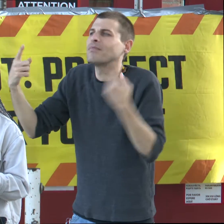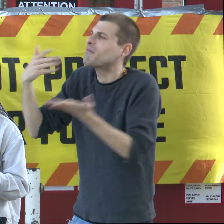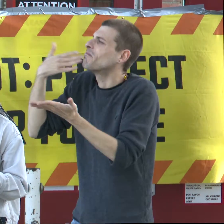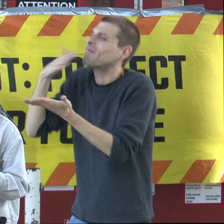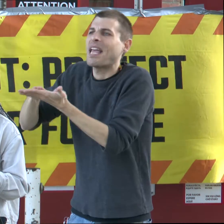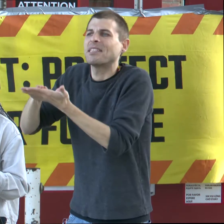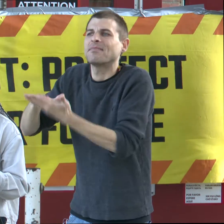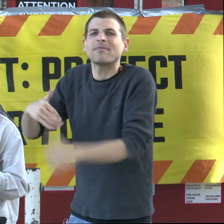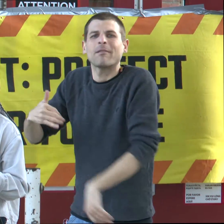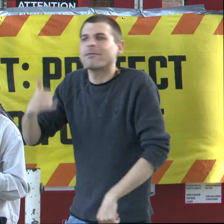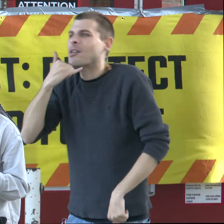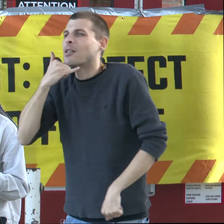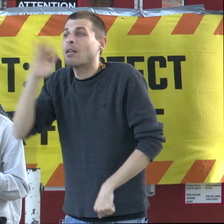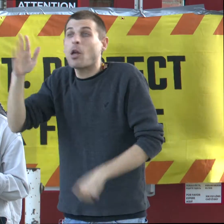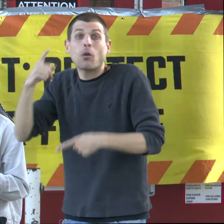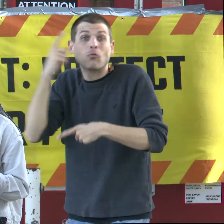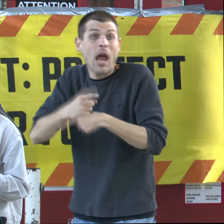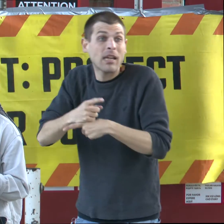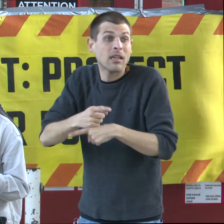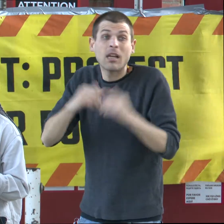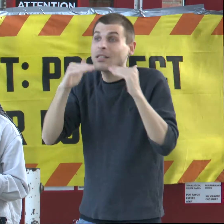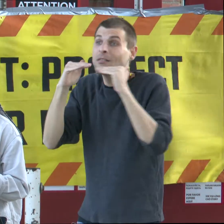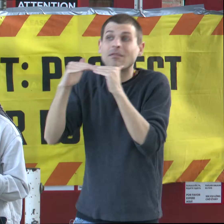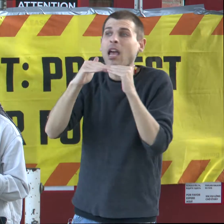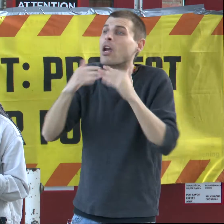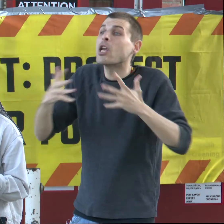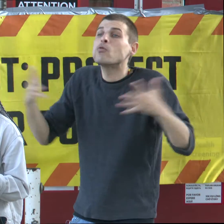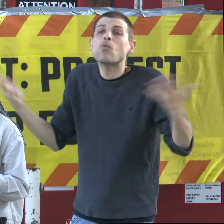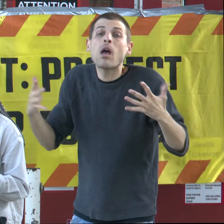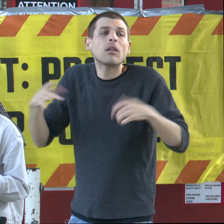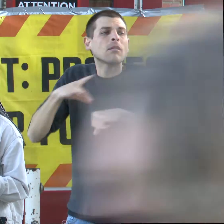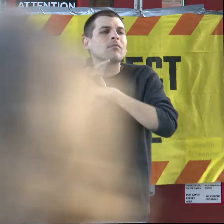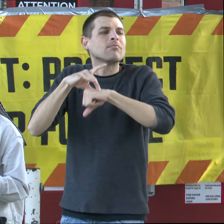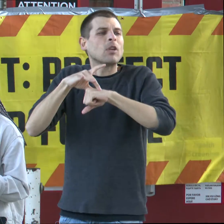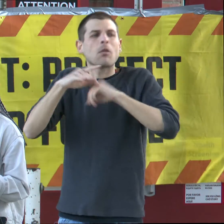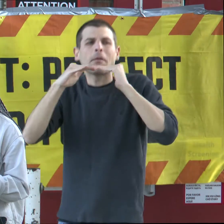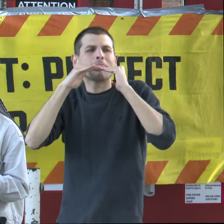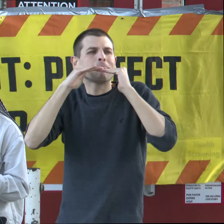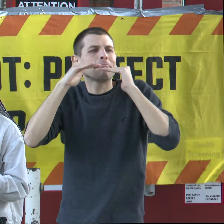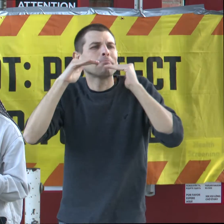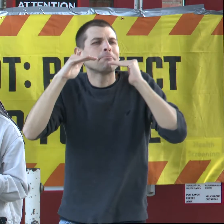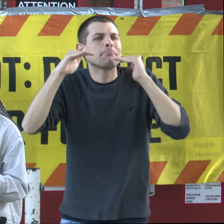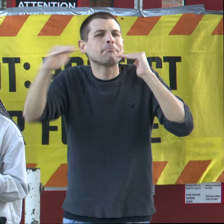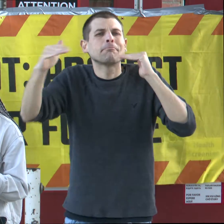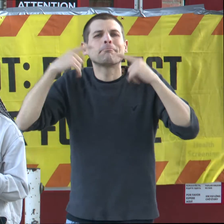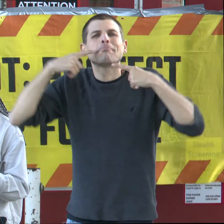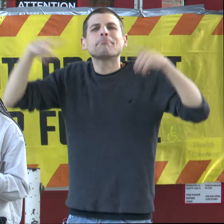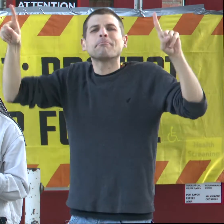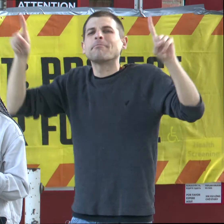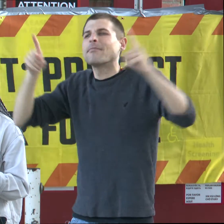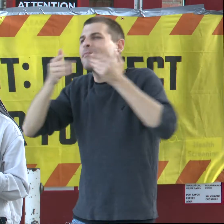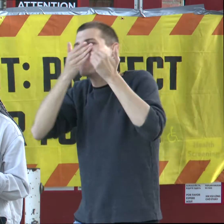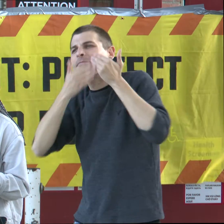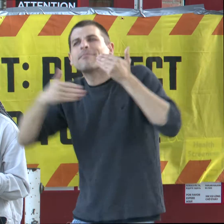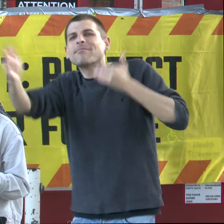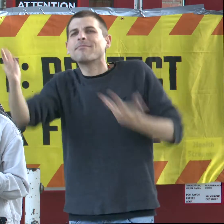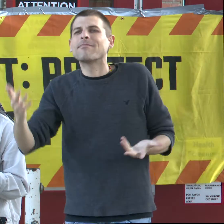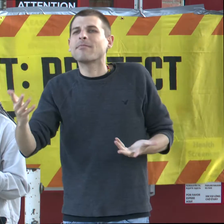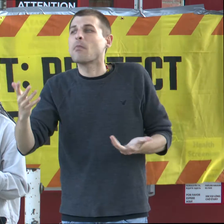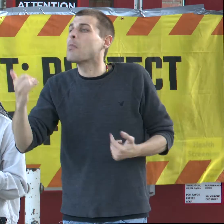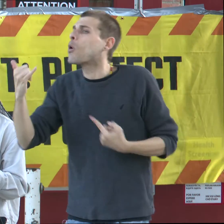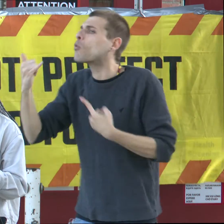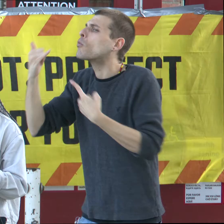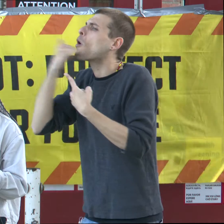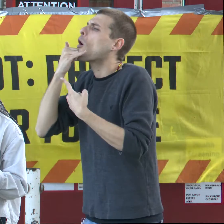what is just, is to ensure the sustainability of this planet for decades of generations to come. And what is